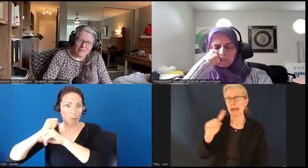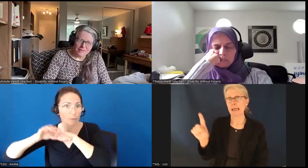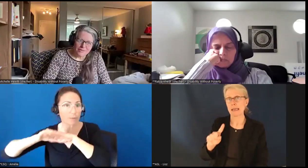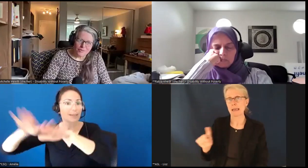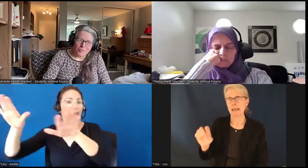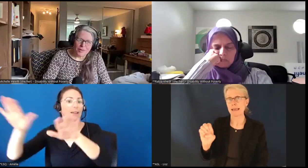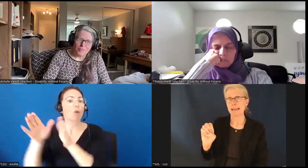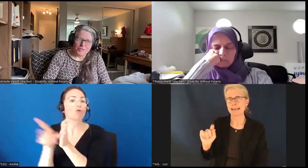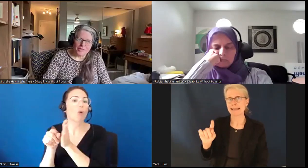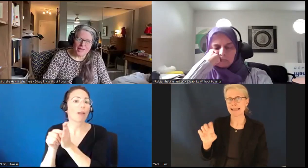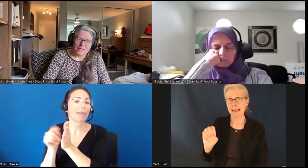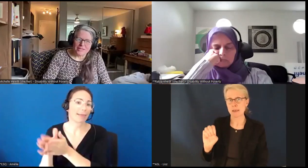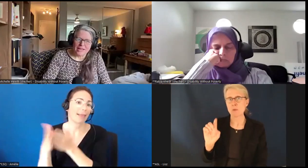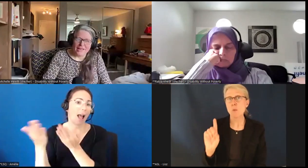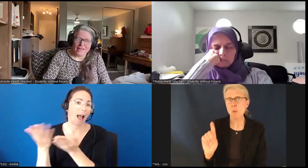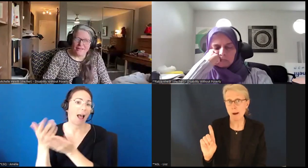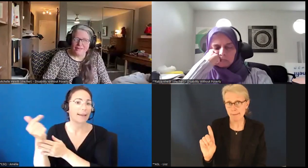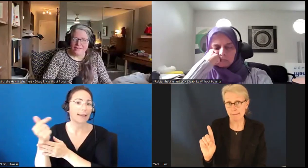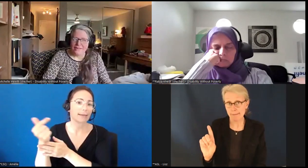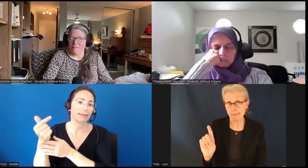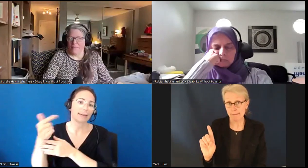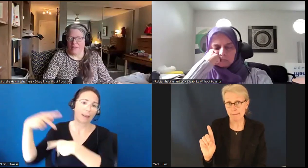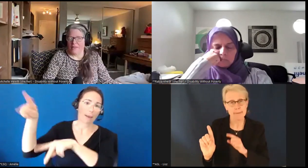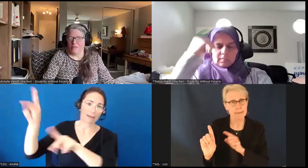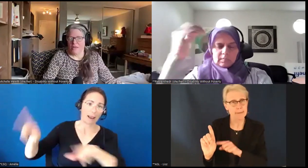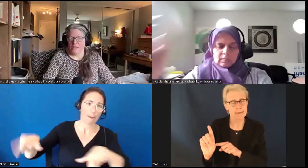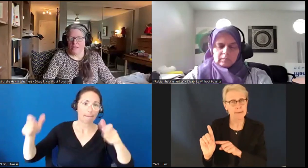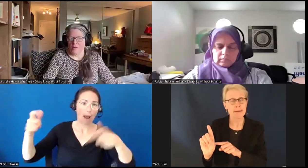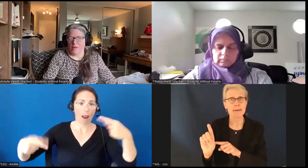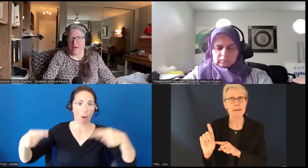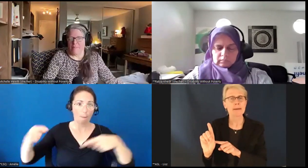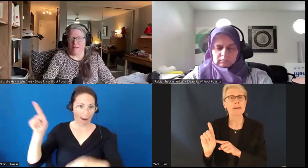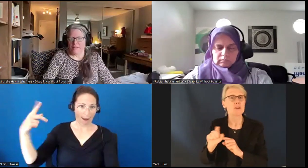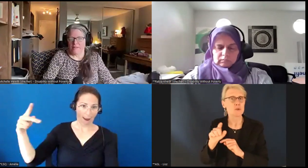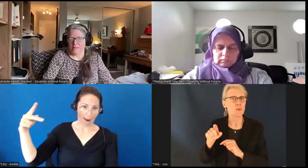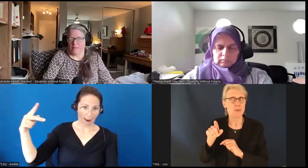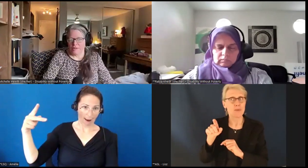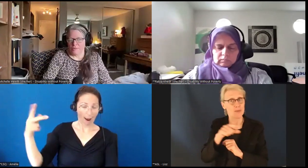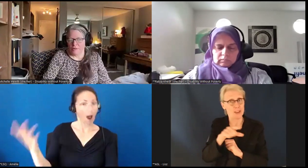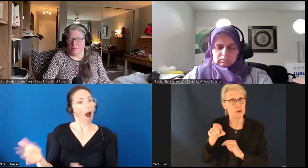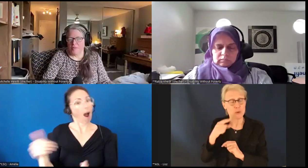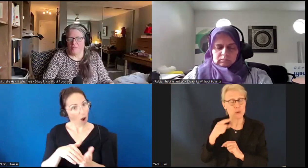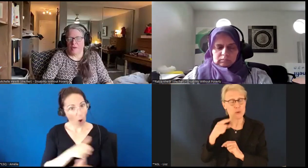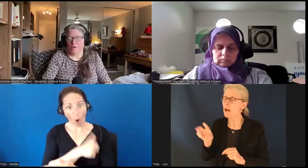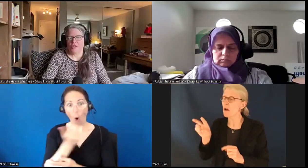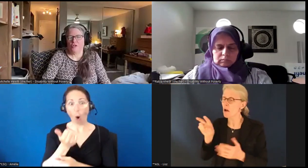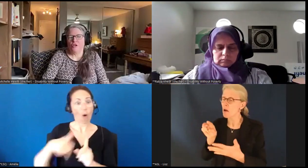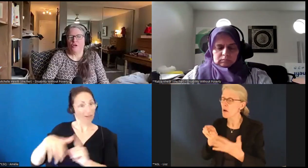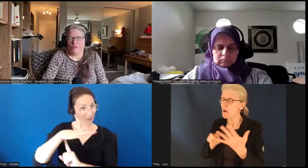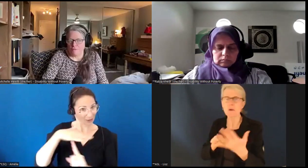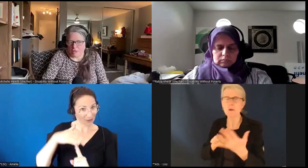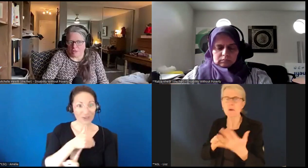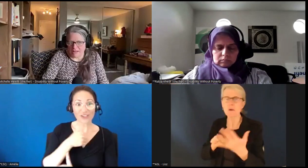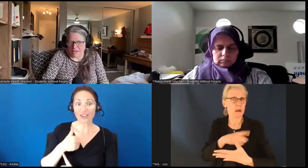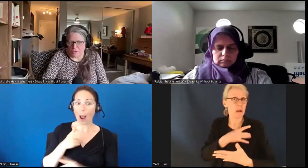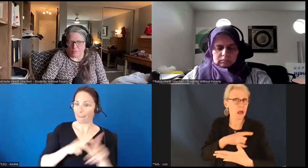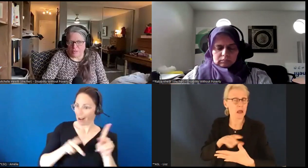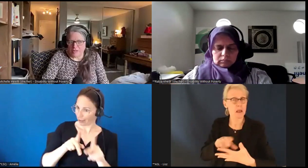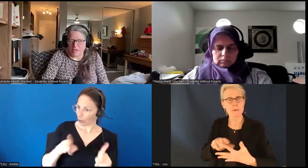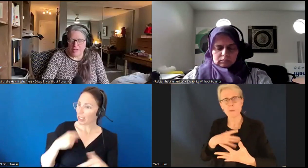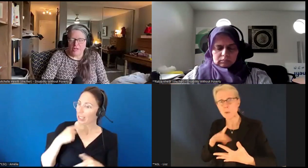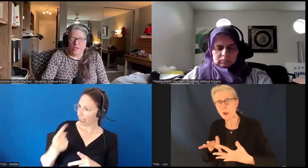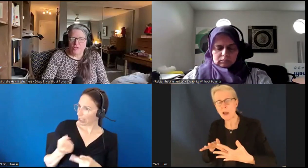opportunity for people to then say, yep, like this bit, don't like that bit. This is, there's another feedback